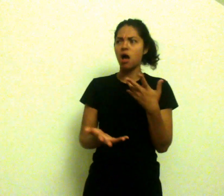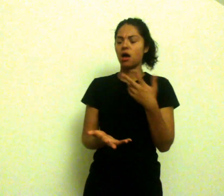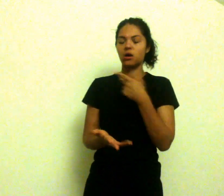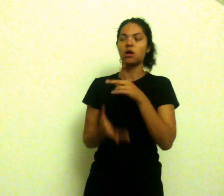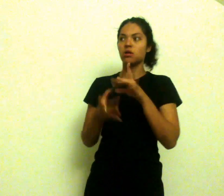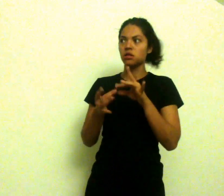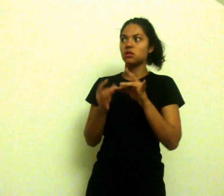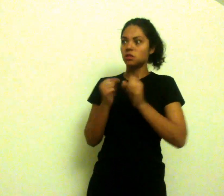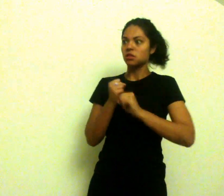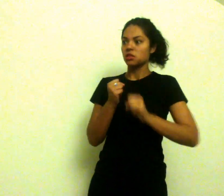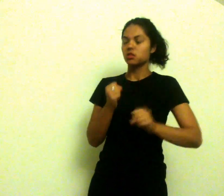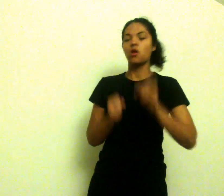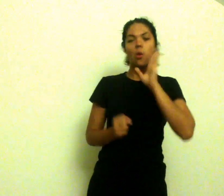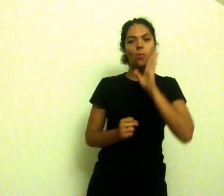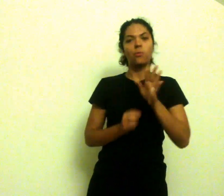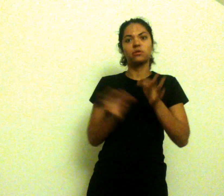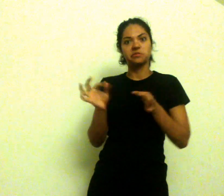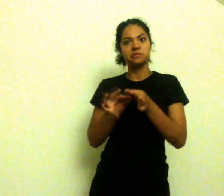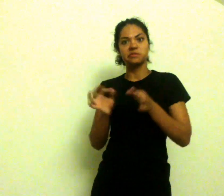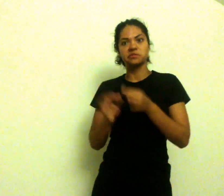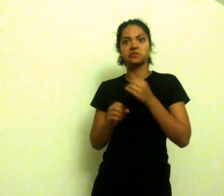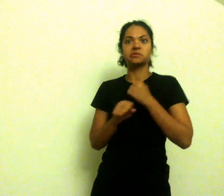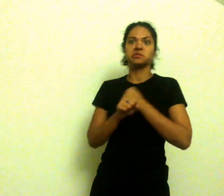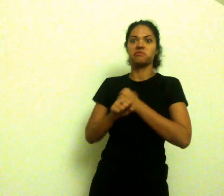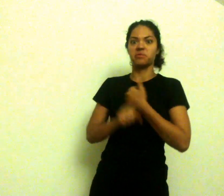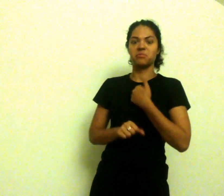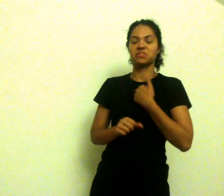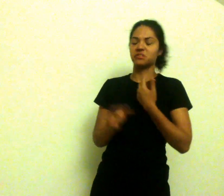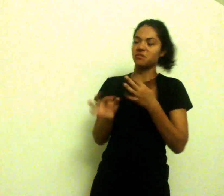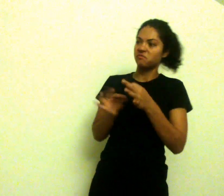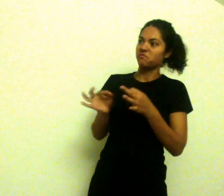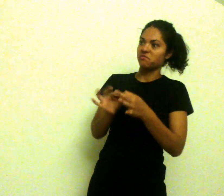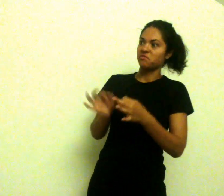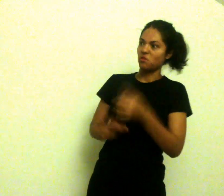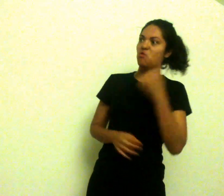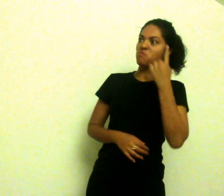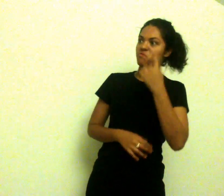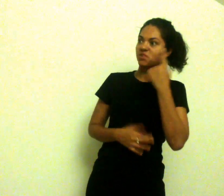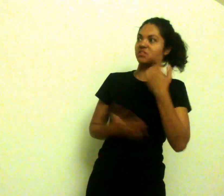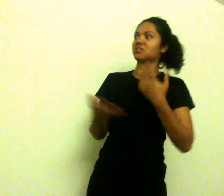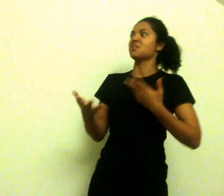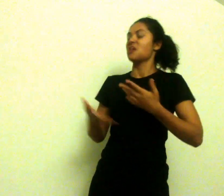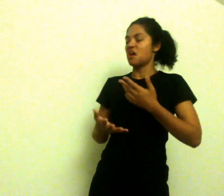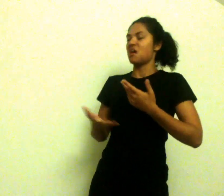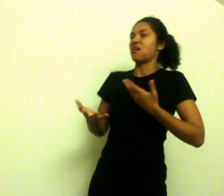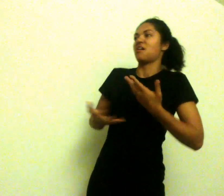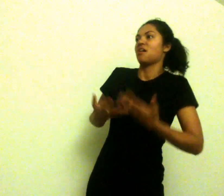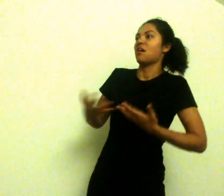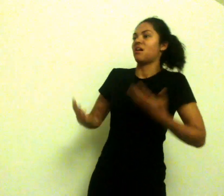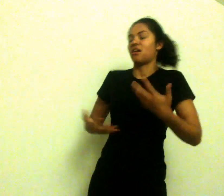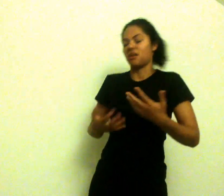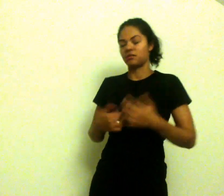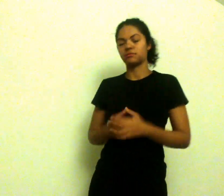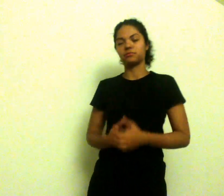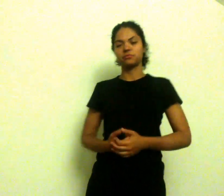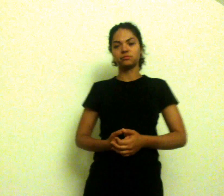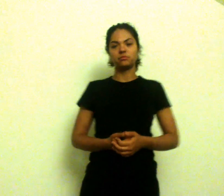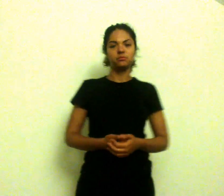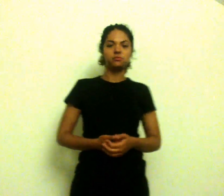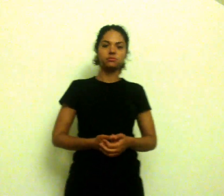a long conversation emerges in which you've got to start justifying your very first principles here. Let me illustrate this